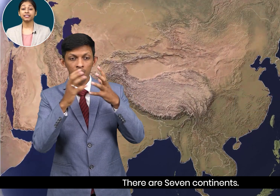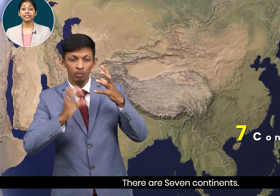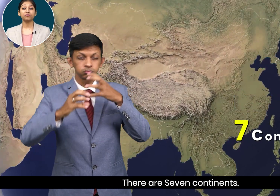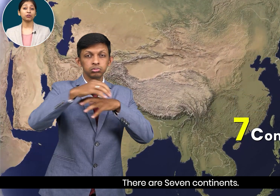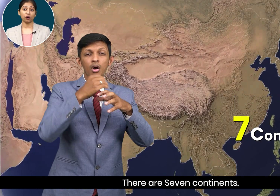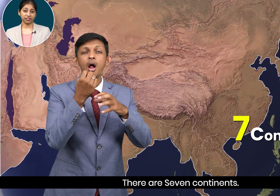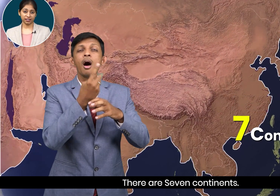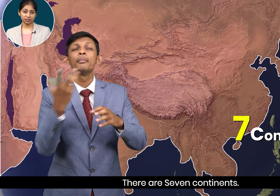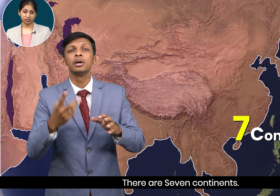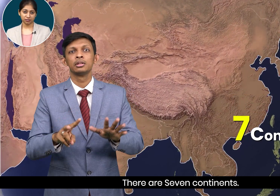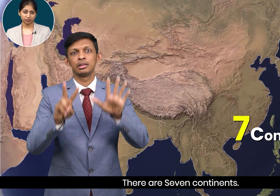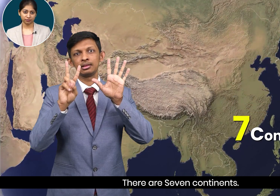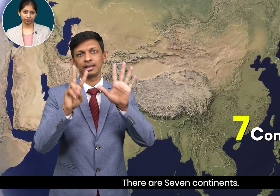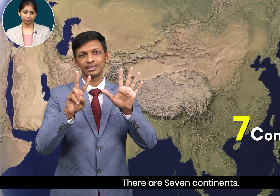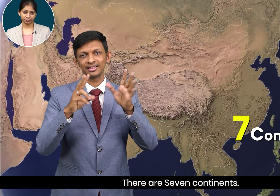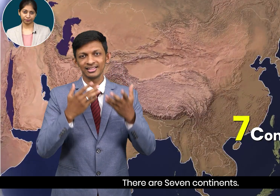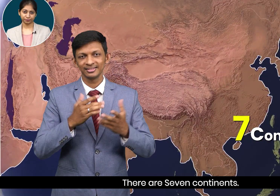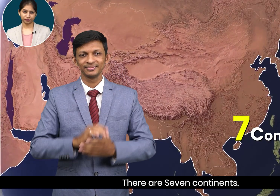There are 7 continents.